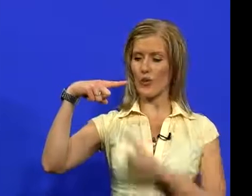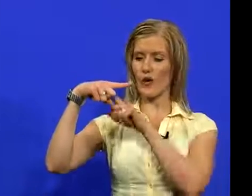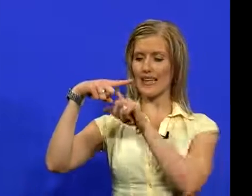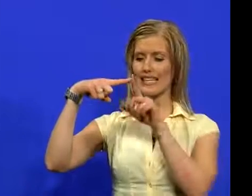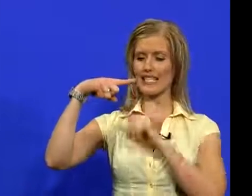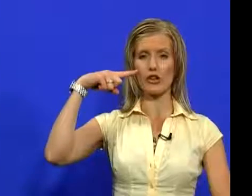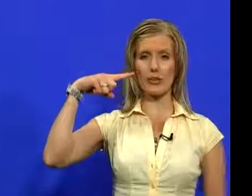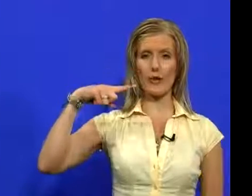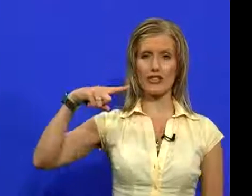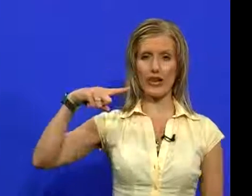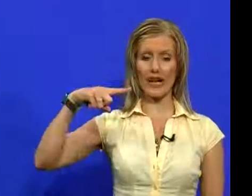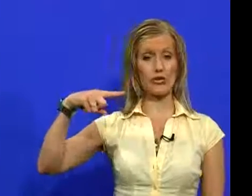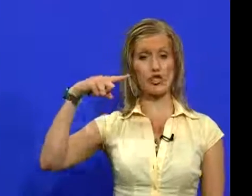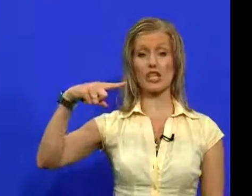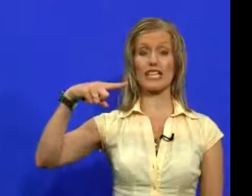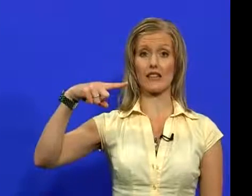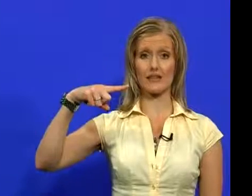one index finger to point straight out. G.